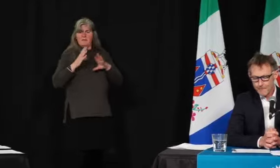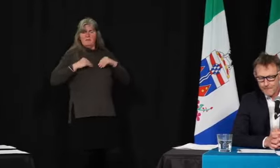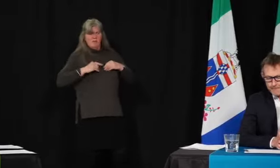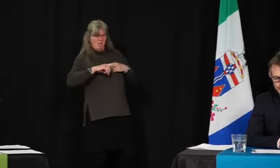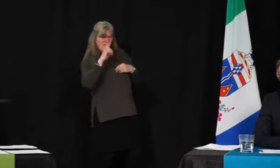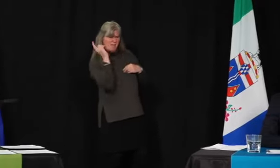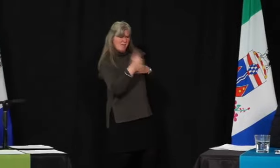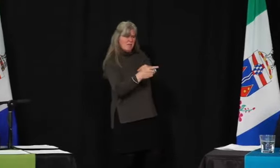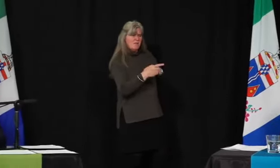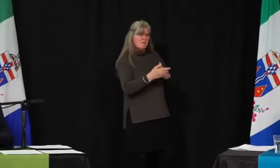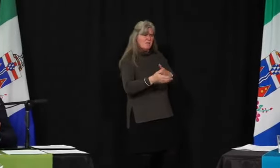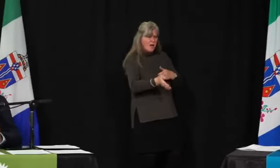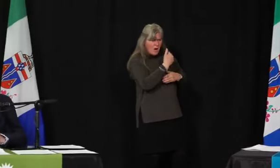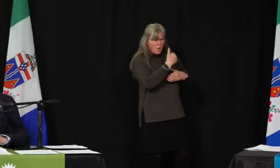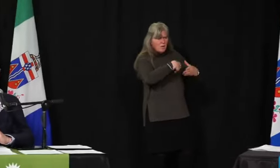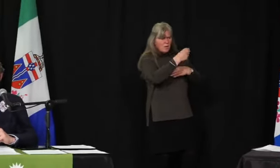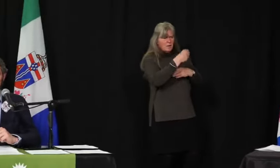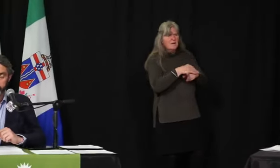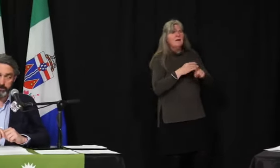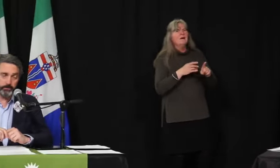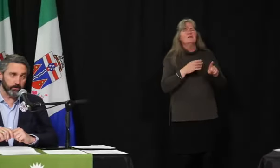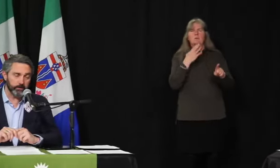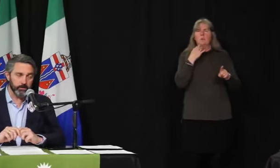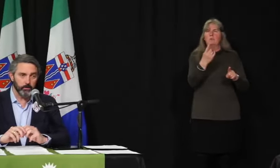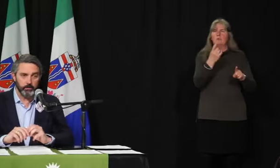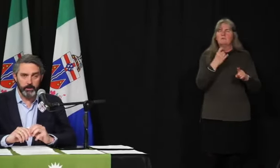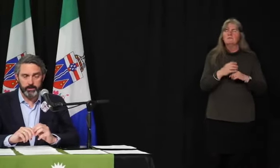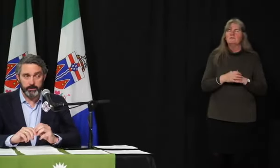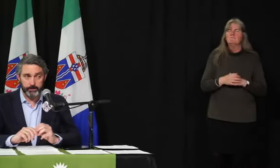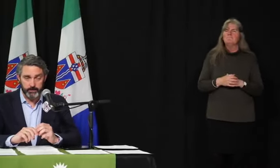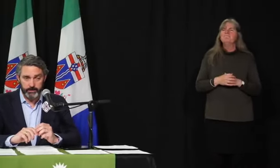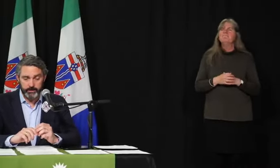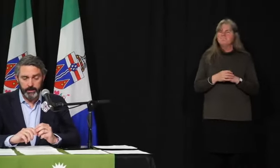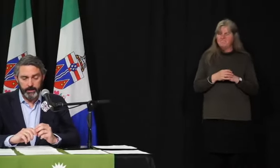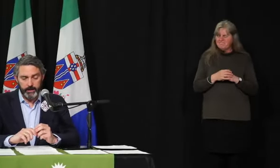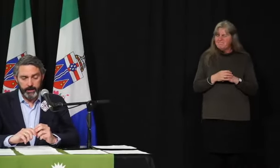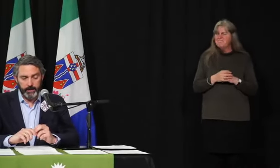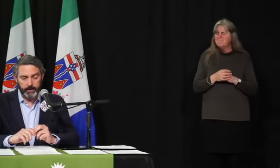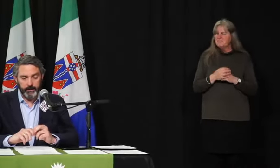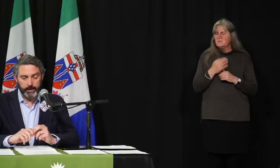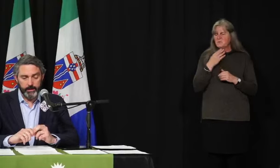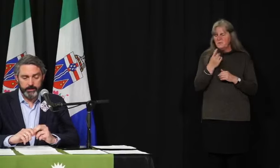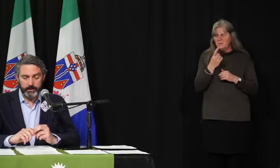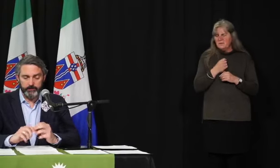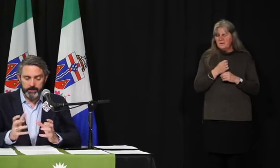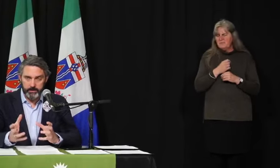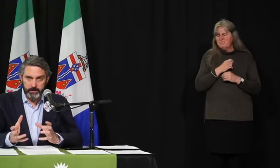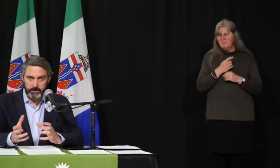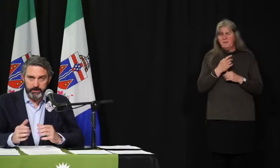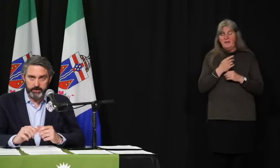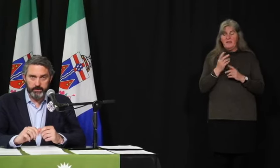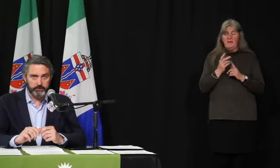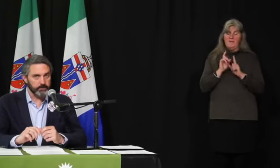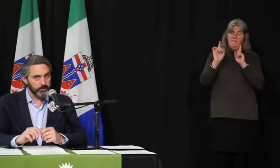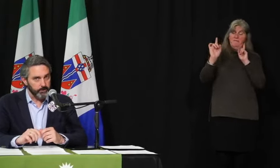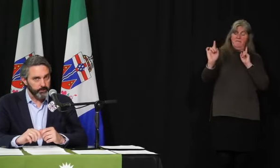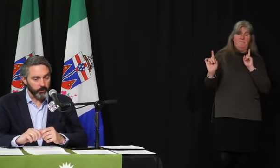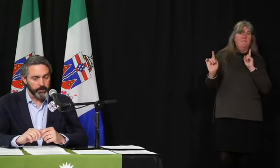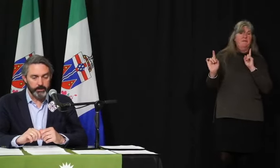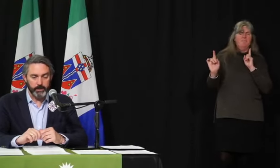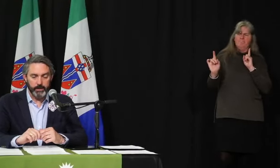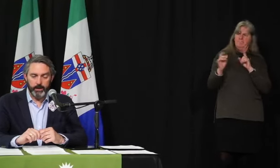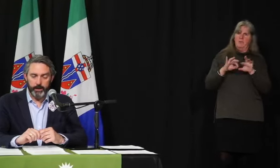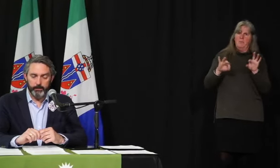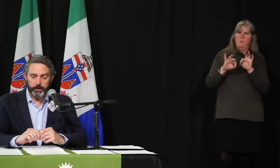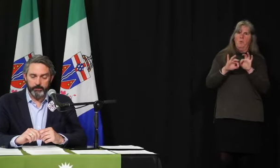comes back down to that philosophy that we've been speaking about throughout this whole experience, and that is that physical distancing, extremely